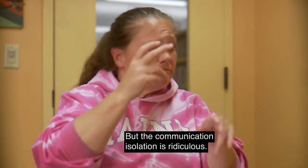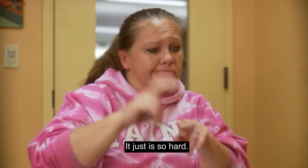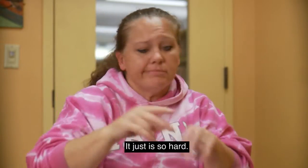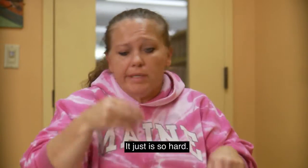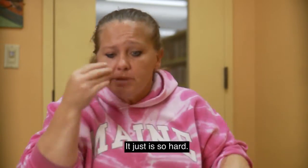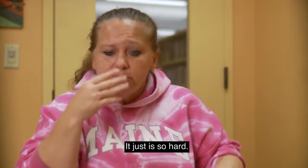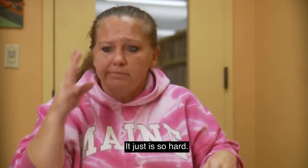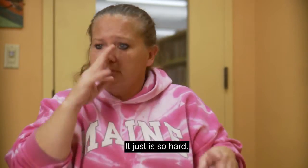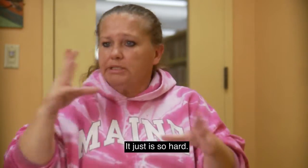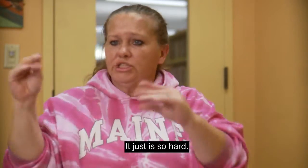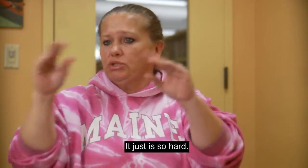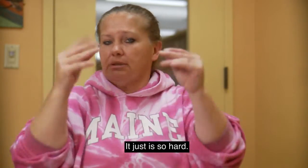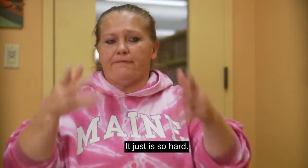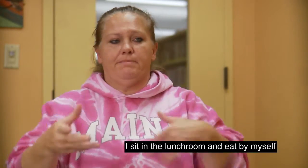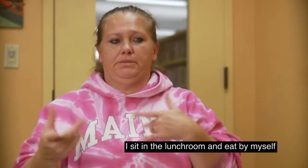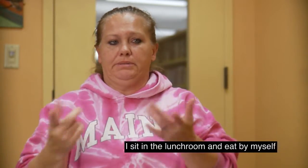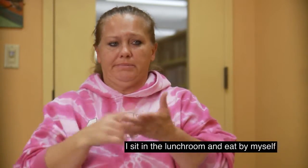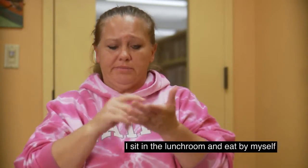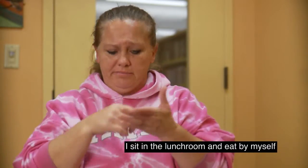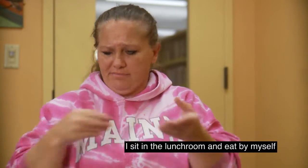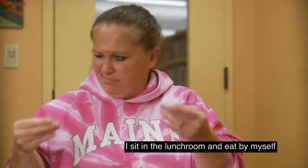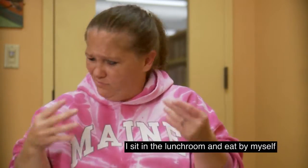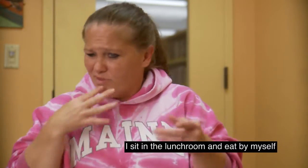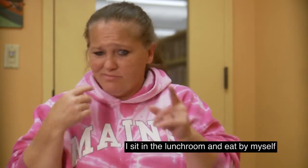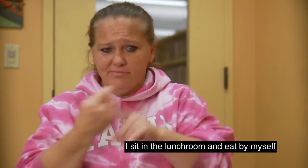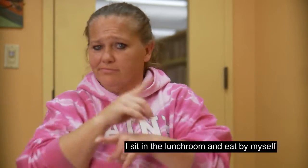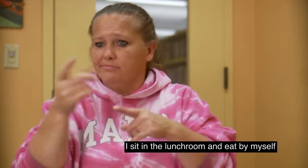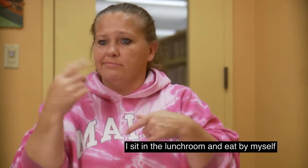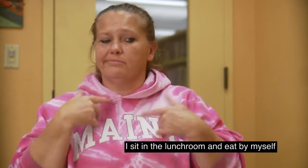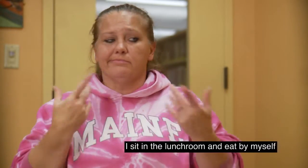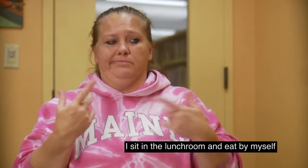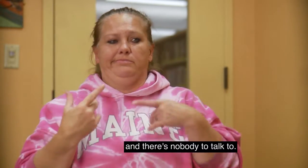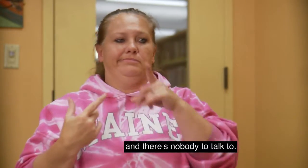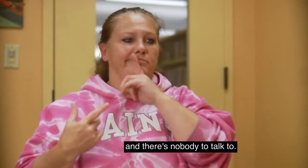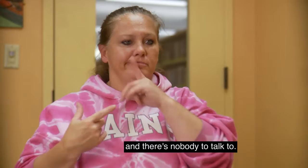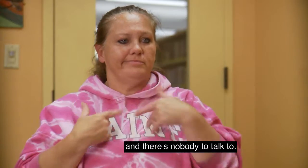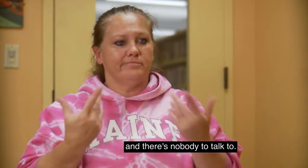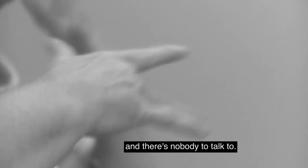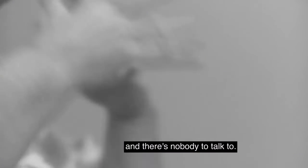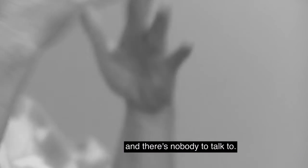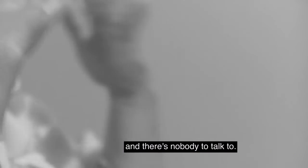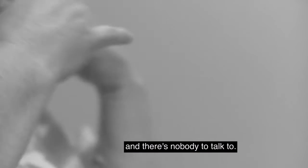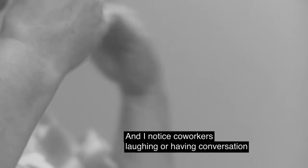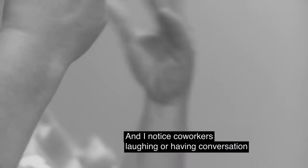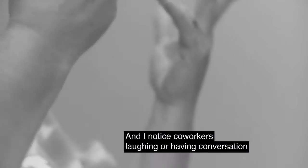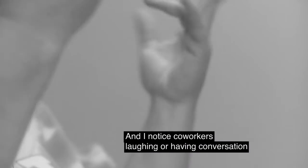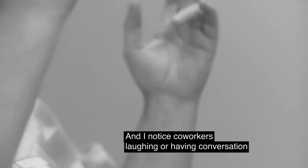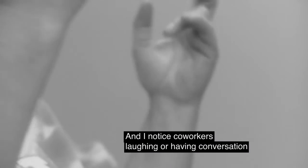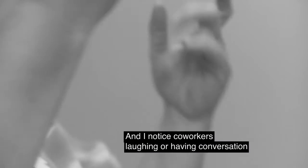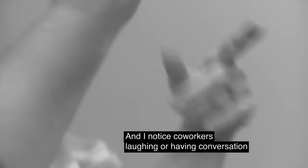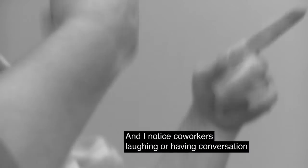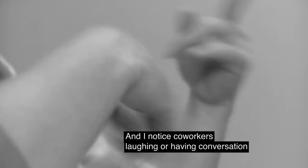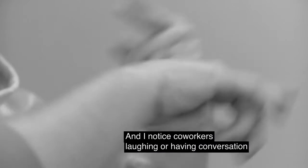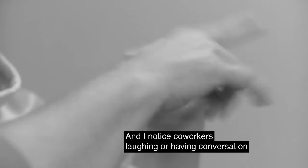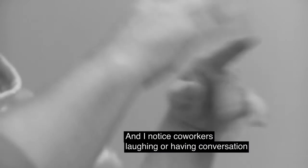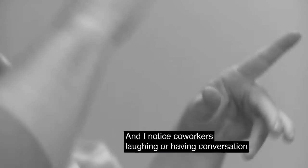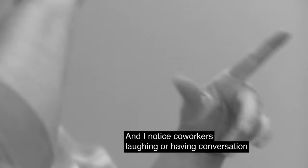It just is so hard. I sit in the lunchroom and eat by myself, and there's nobody to talk to, and I notice coworkers laughing or